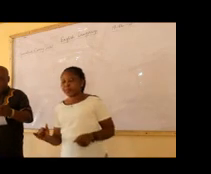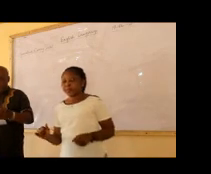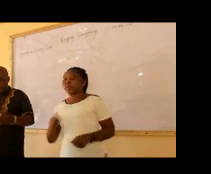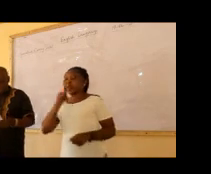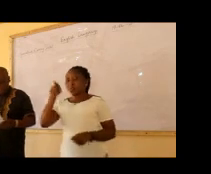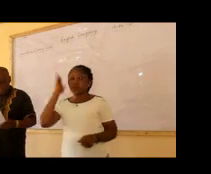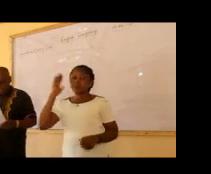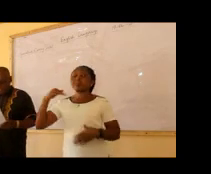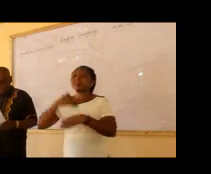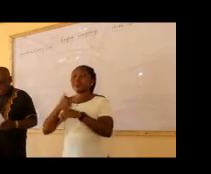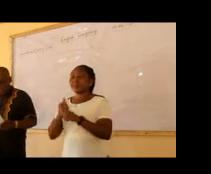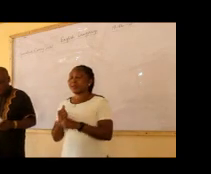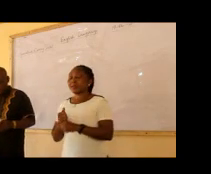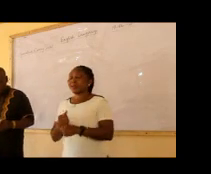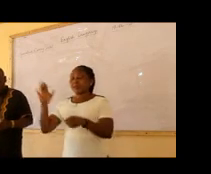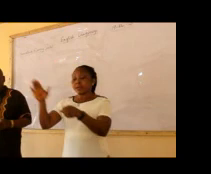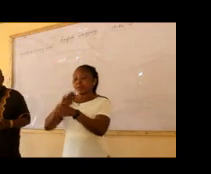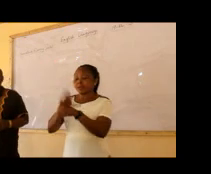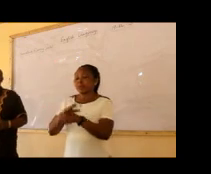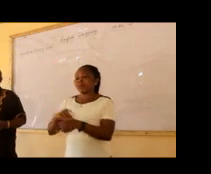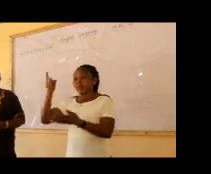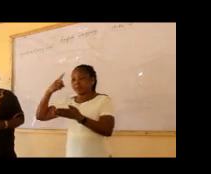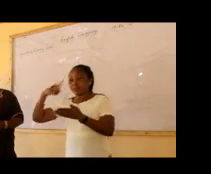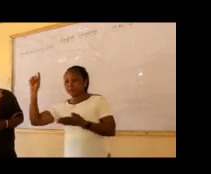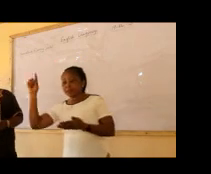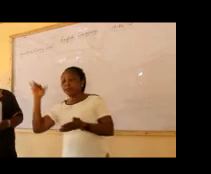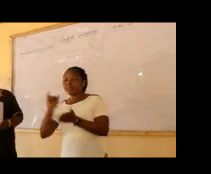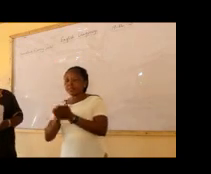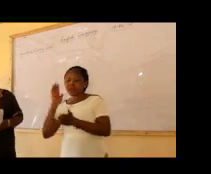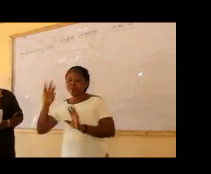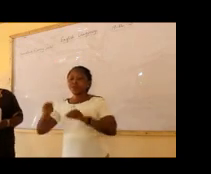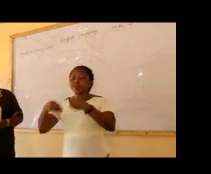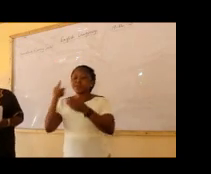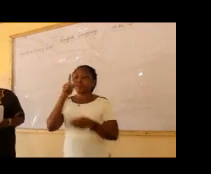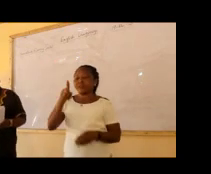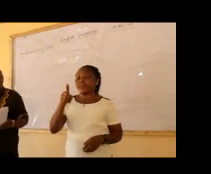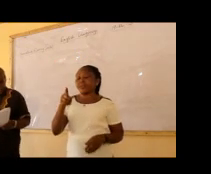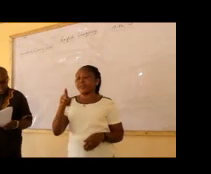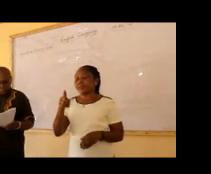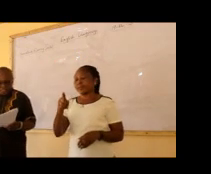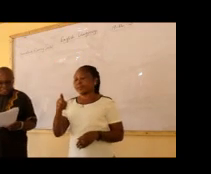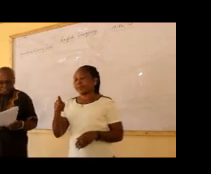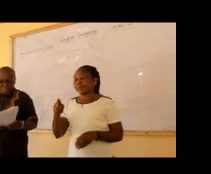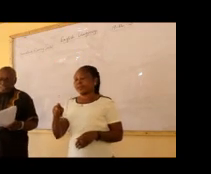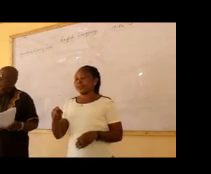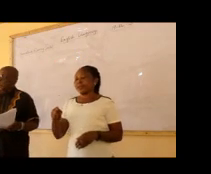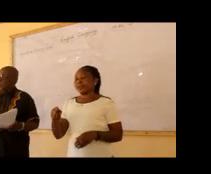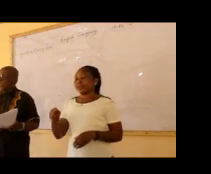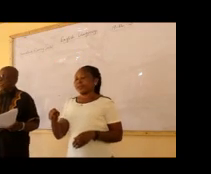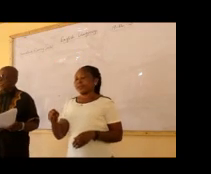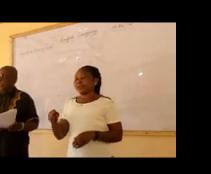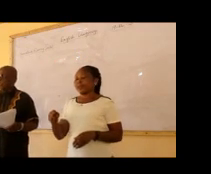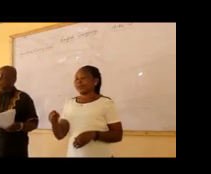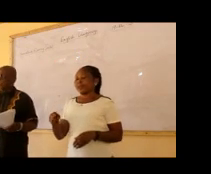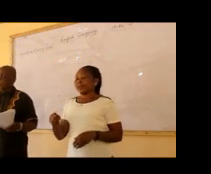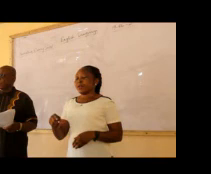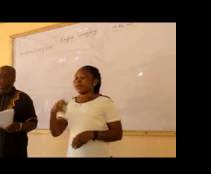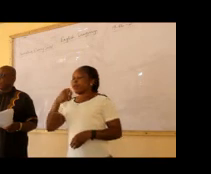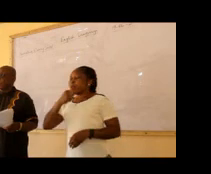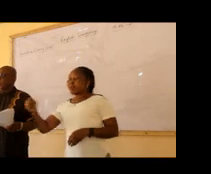you will make enough mark that will give you a grade that will surprise